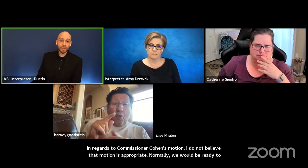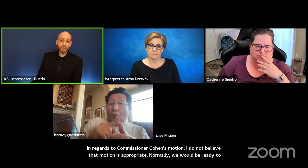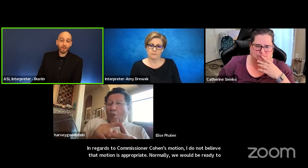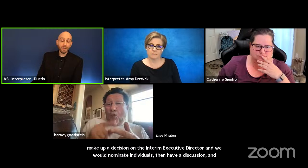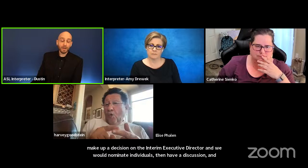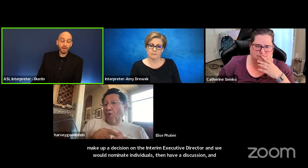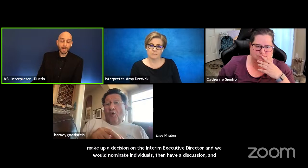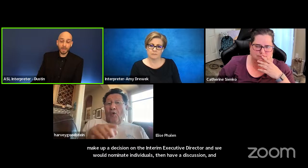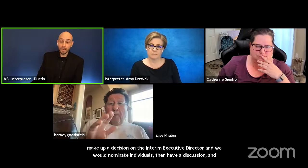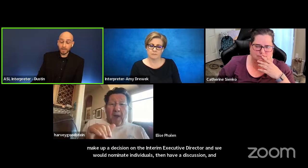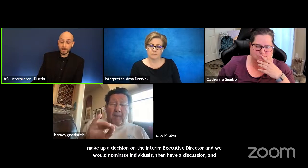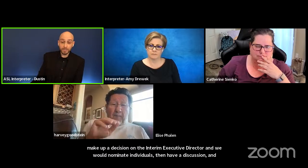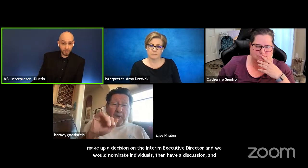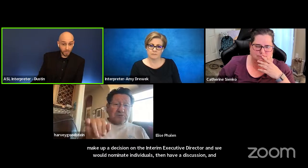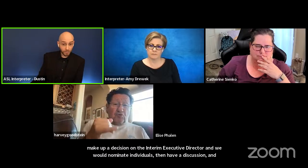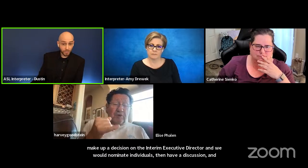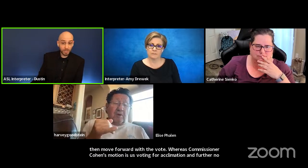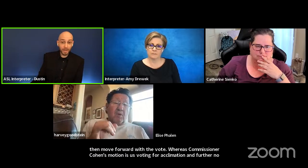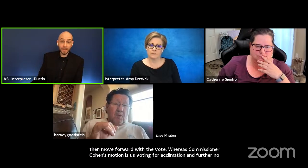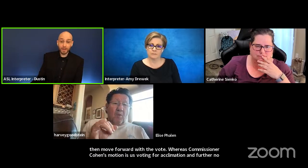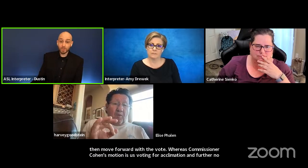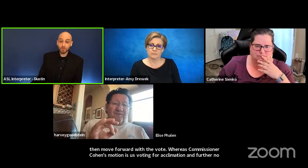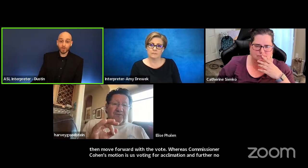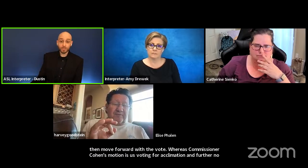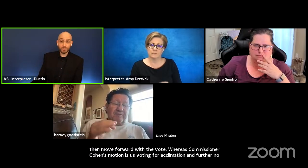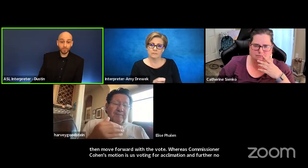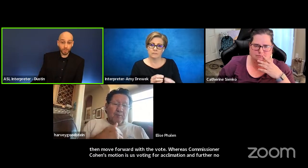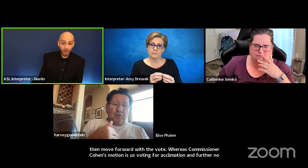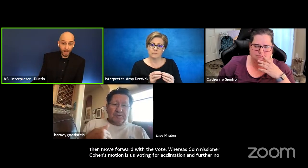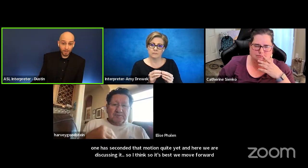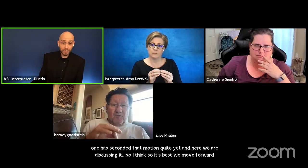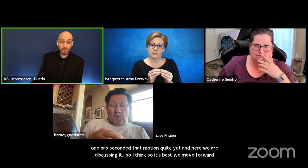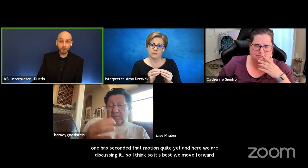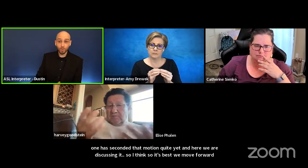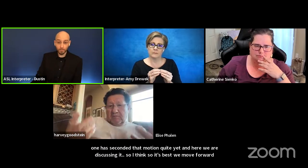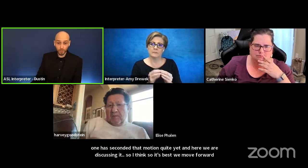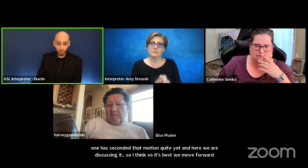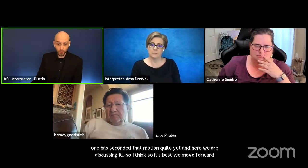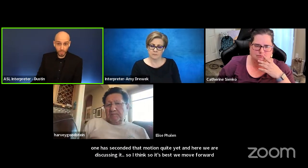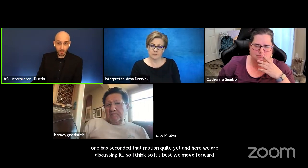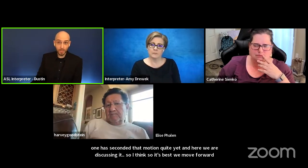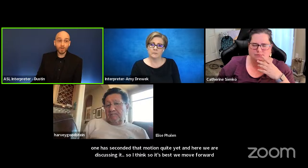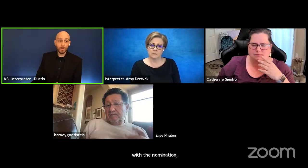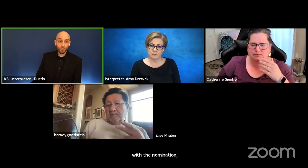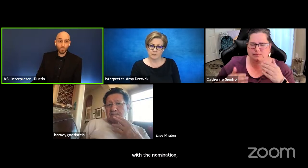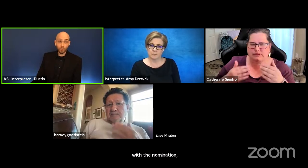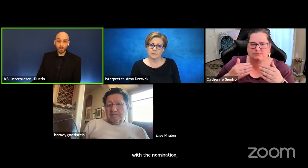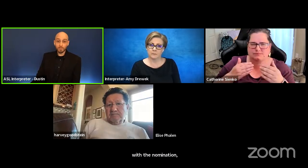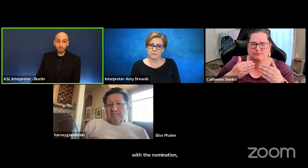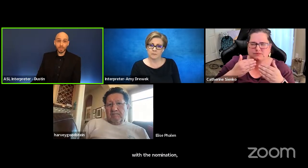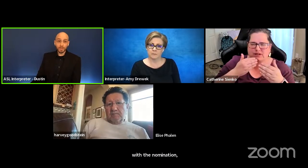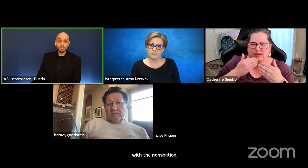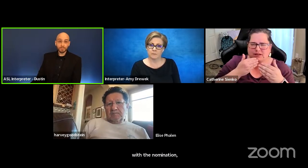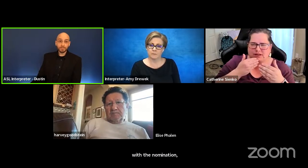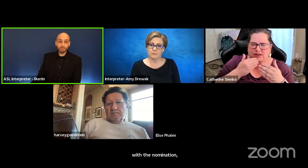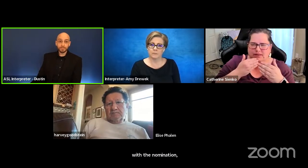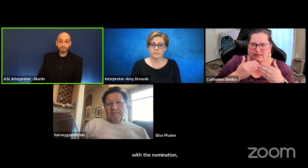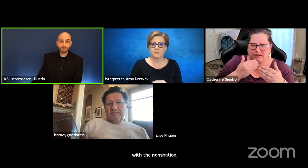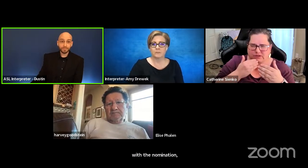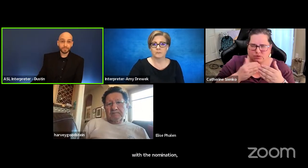have a discussion, and that'll be the question of plurality or majority or what it may